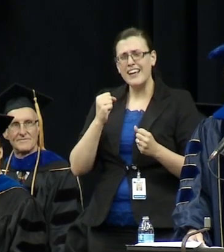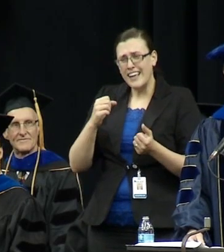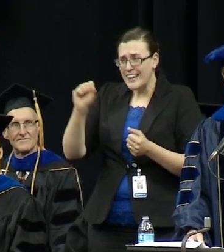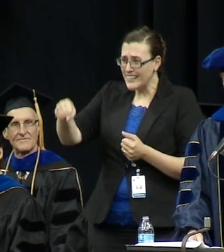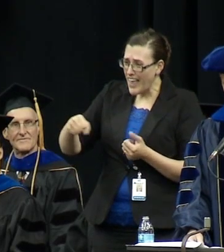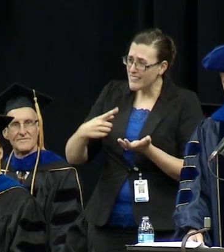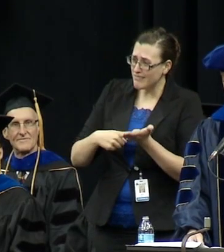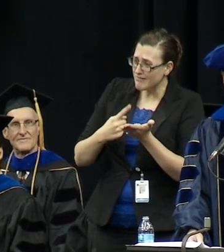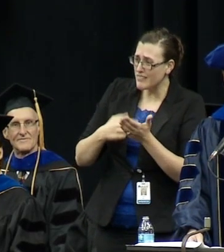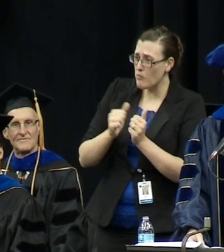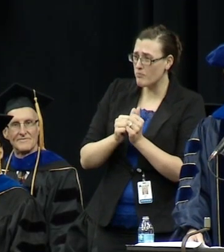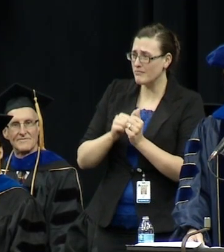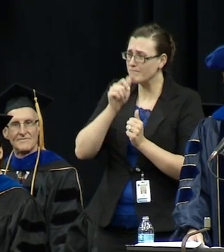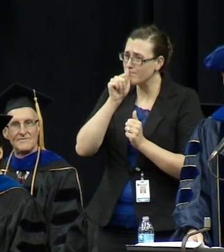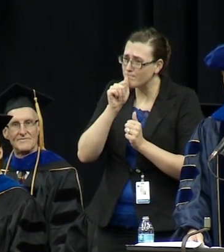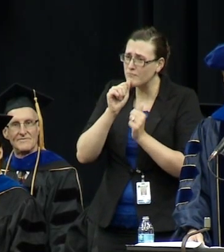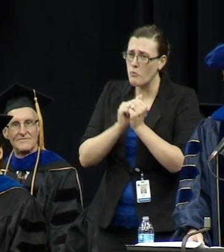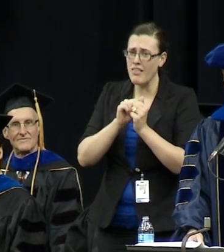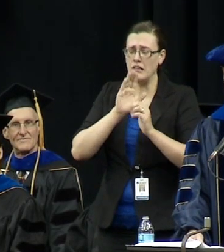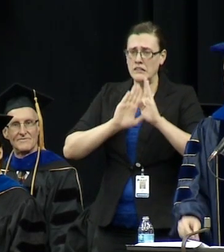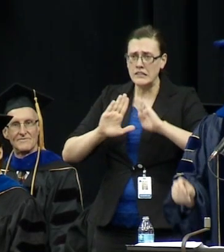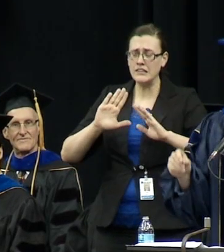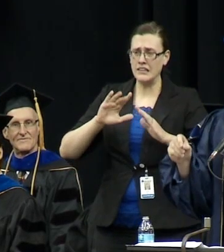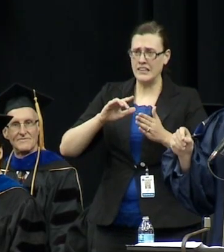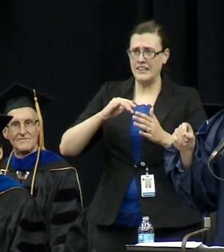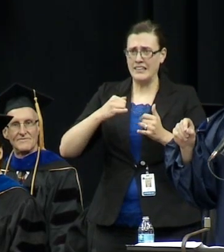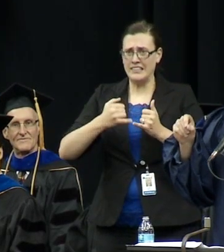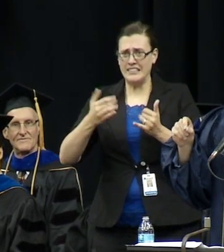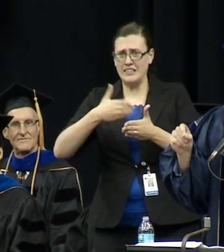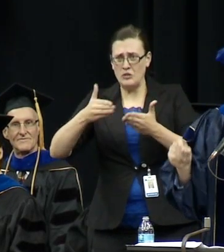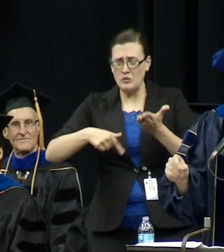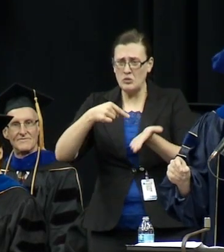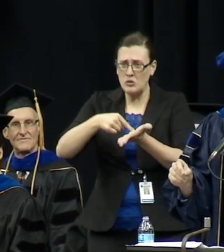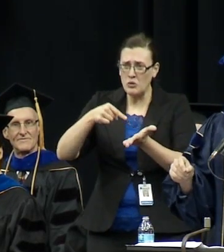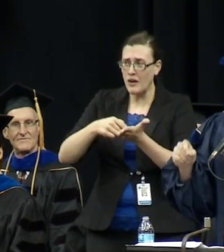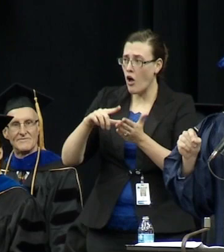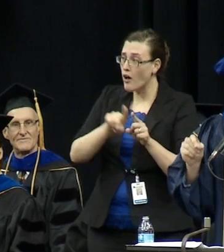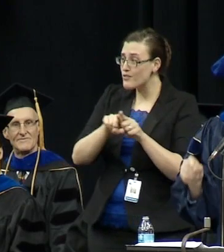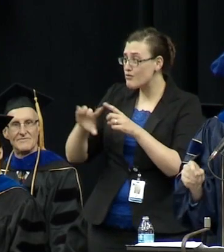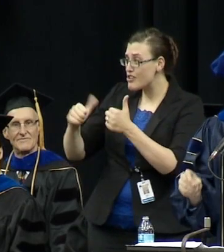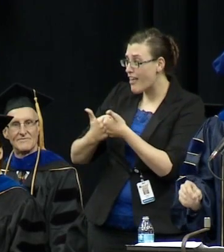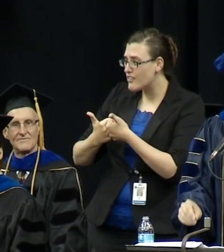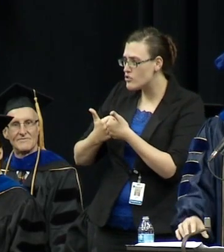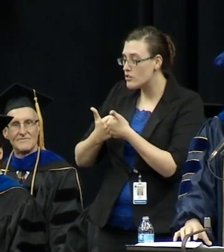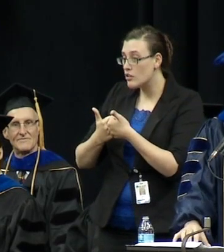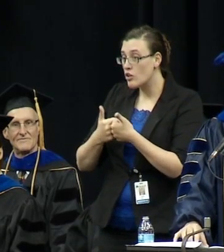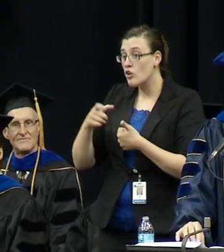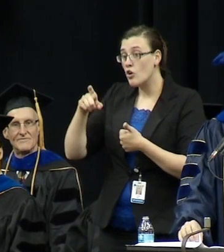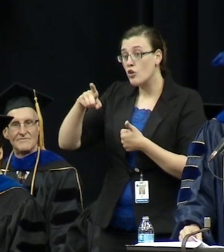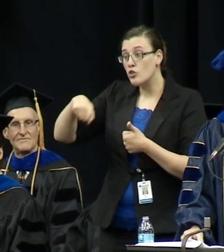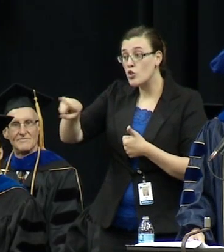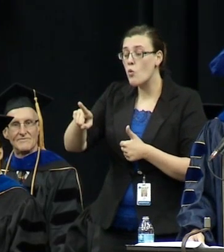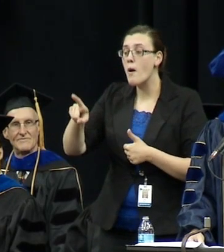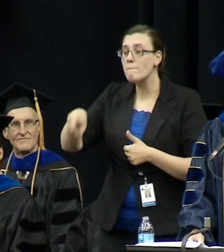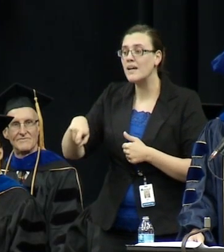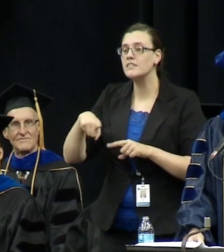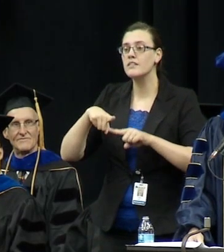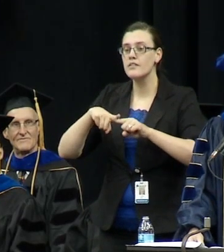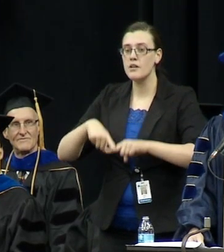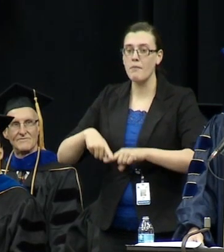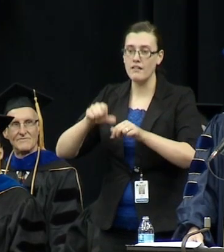disappointments and deadlines and challenges. And this is when you must learn to rely on each